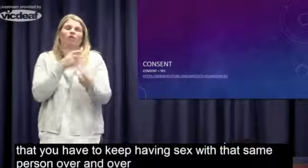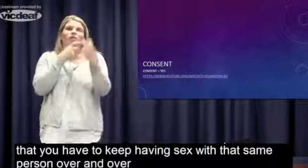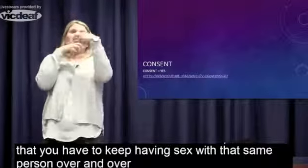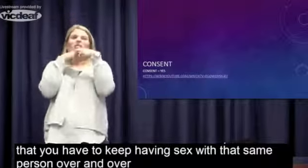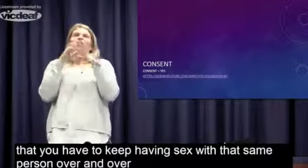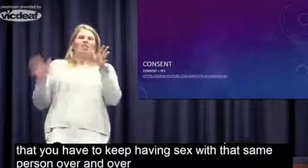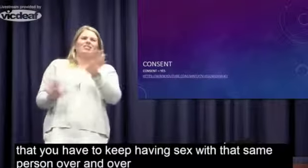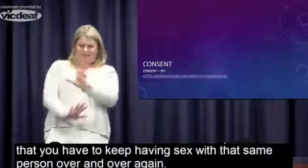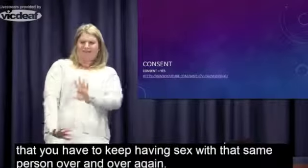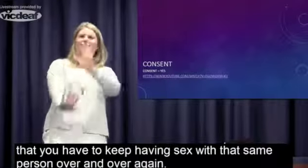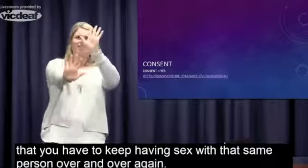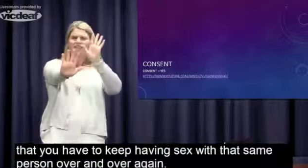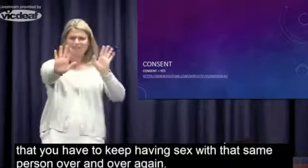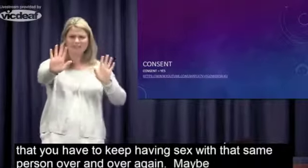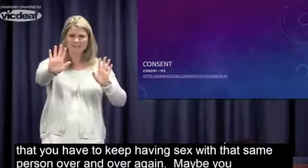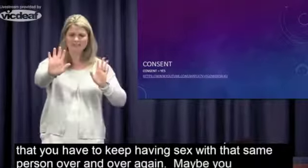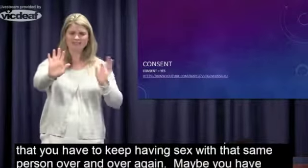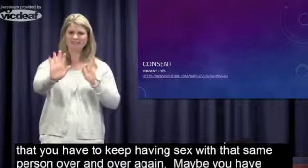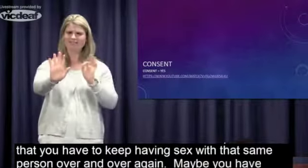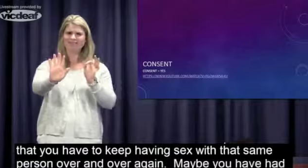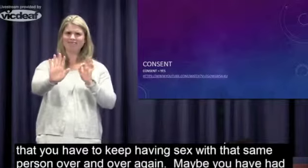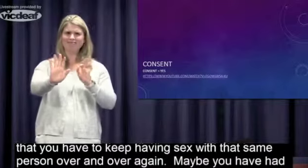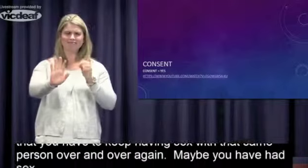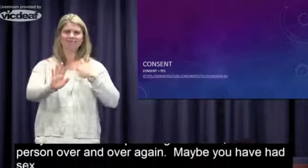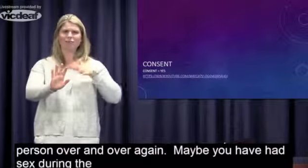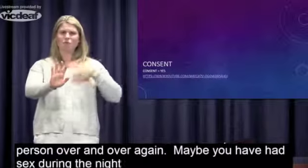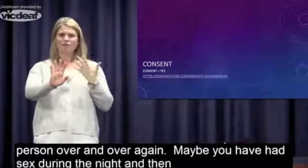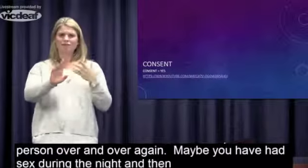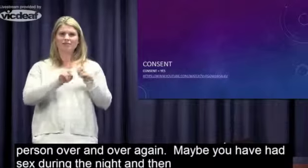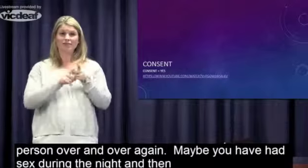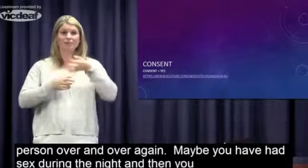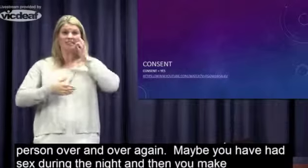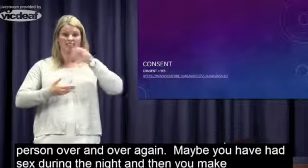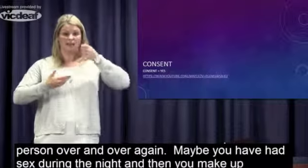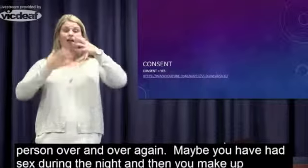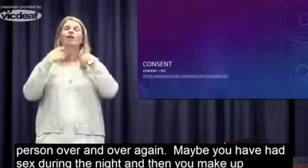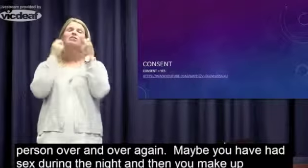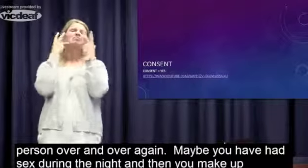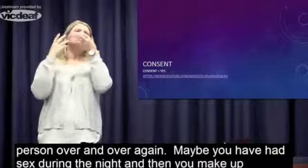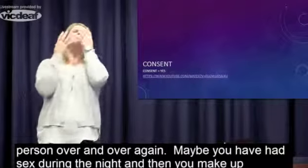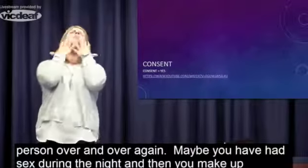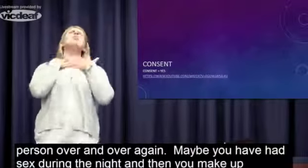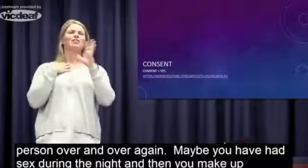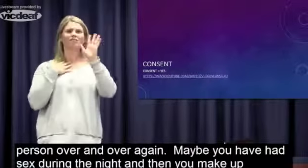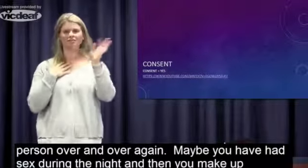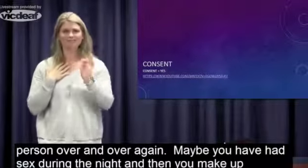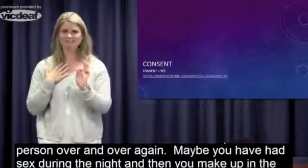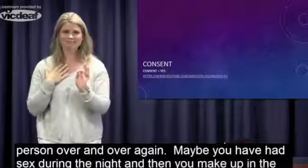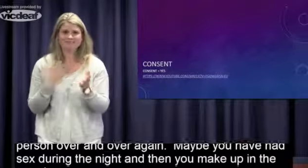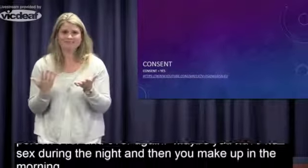Maybe you had sex during the night and then you wake up in the morning and you're just like, whoa, I don't want any more. It's as if